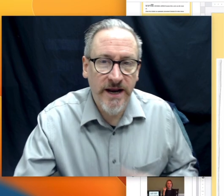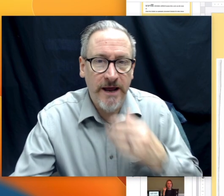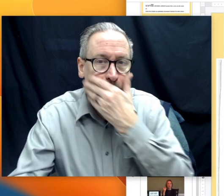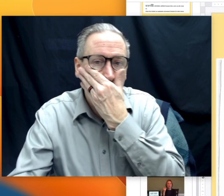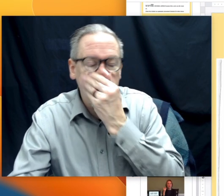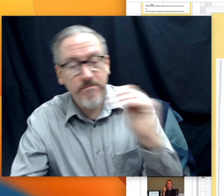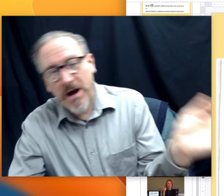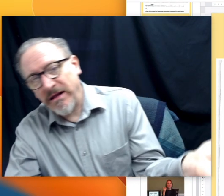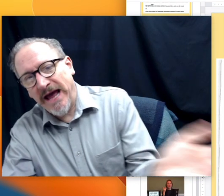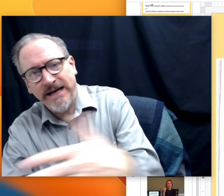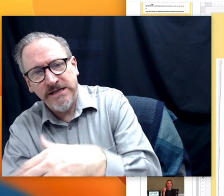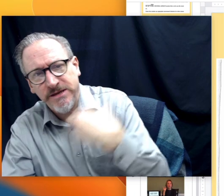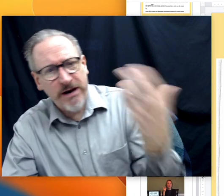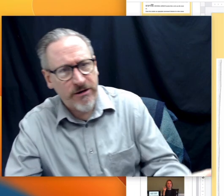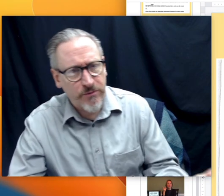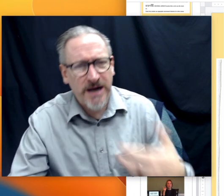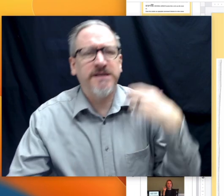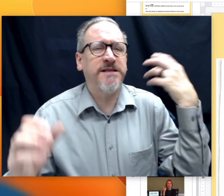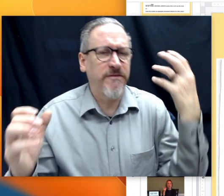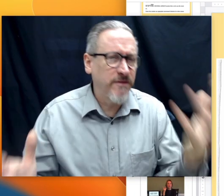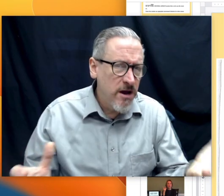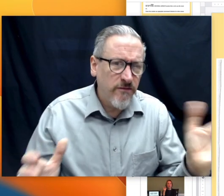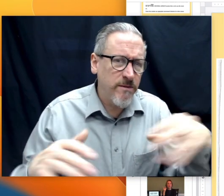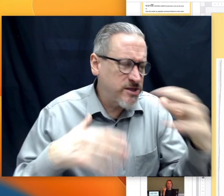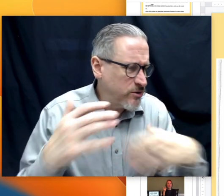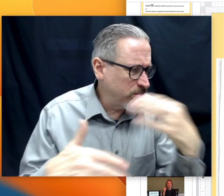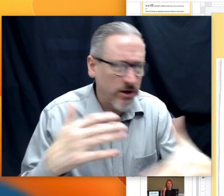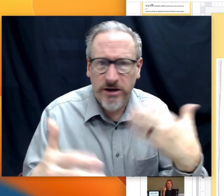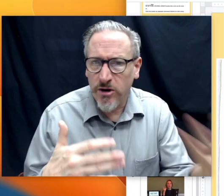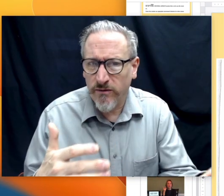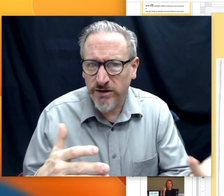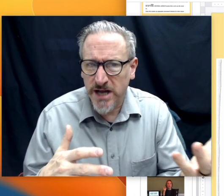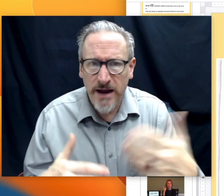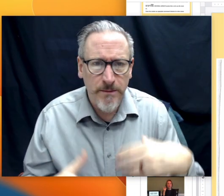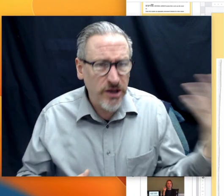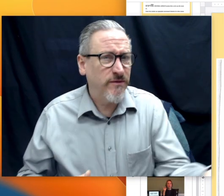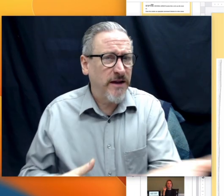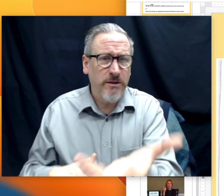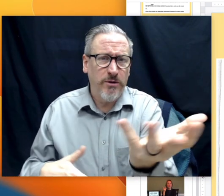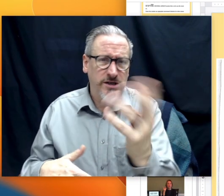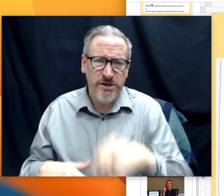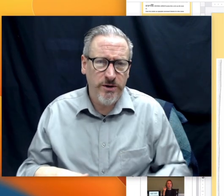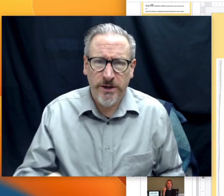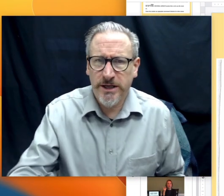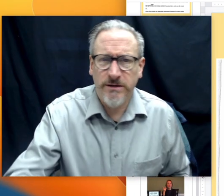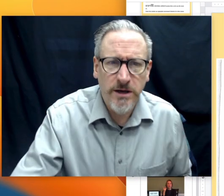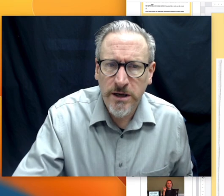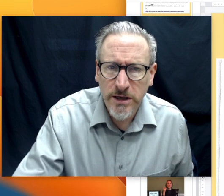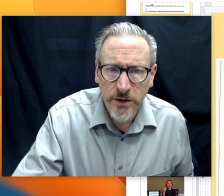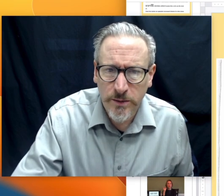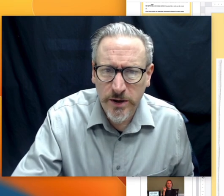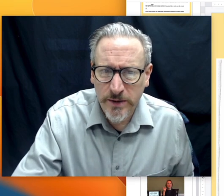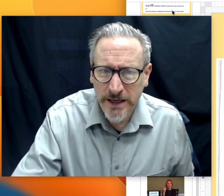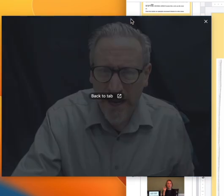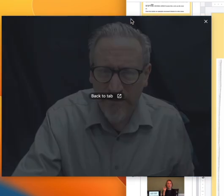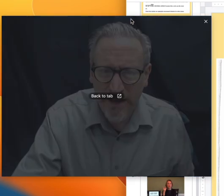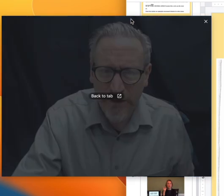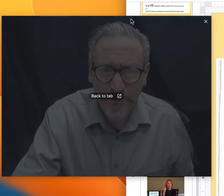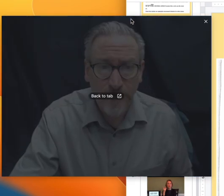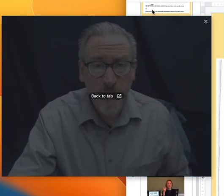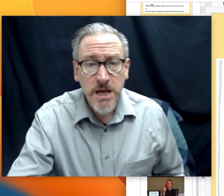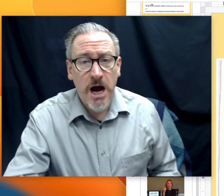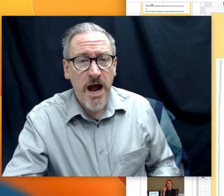And then again, I'll add in some narrative practice stuff from the student book over time, but you've got the book, so we don't need to have